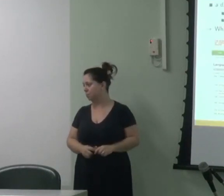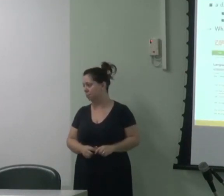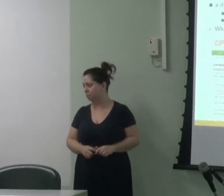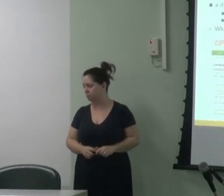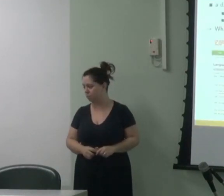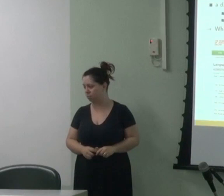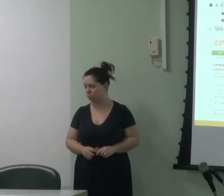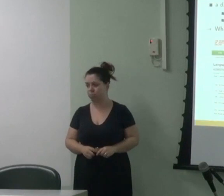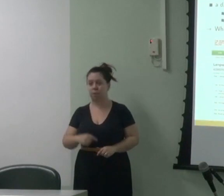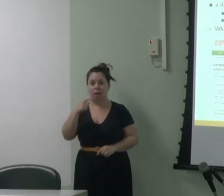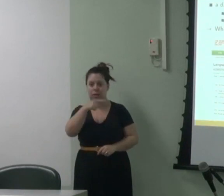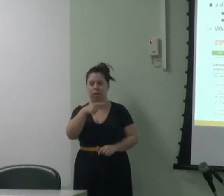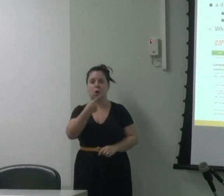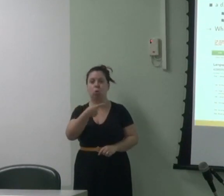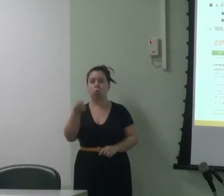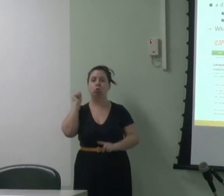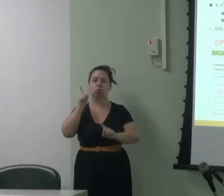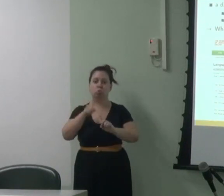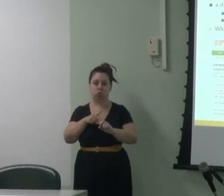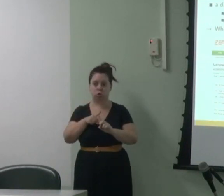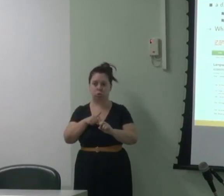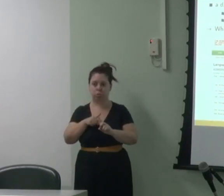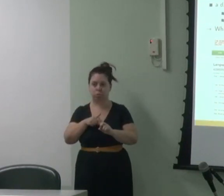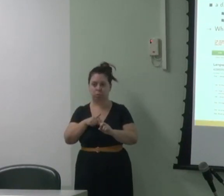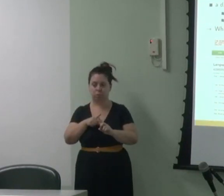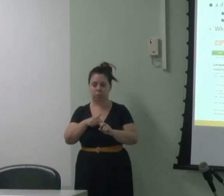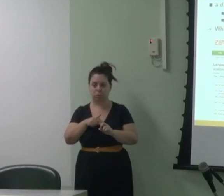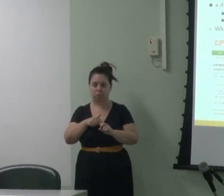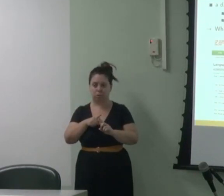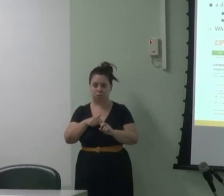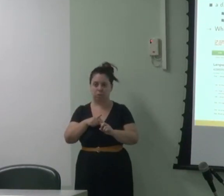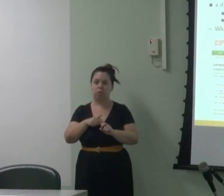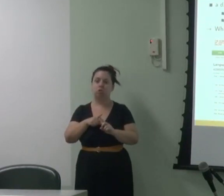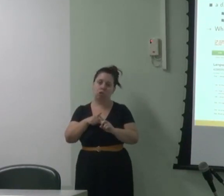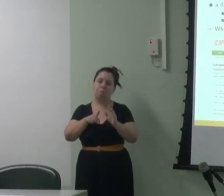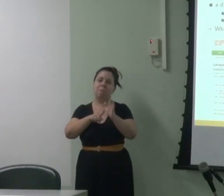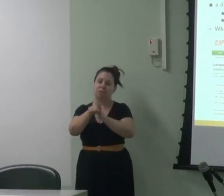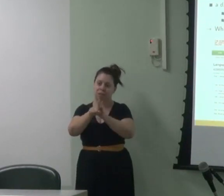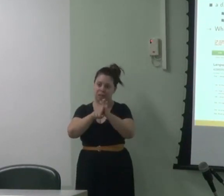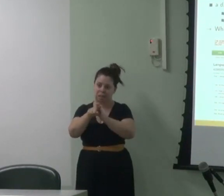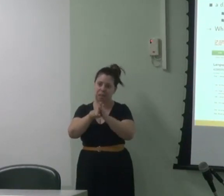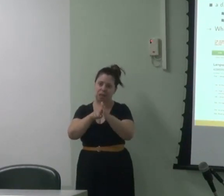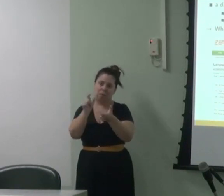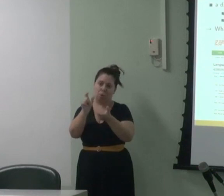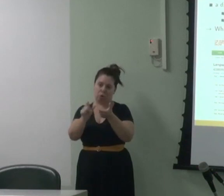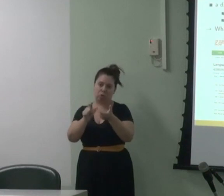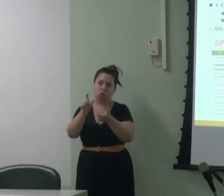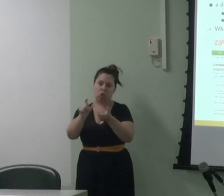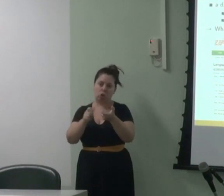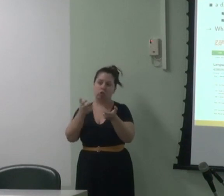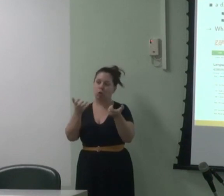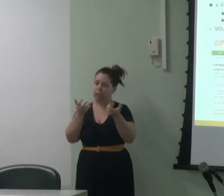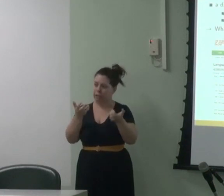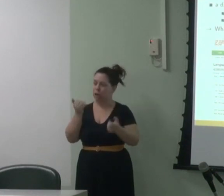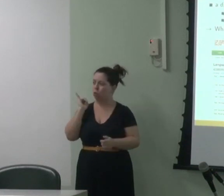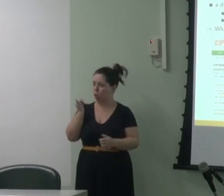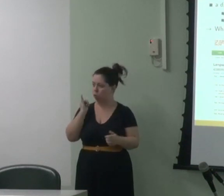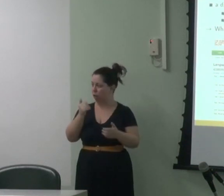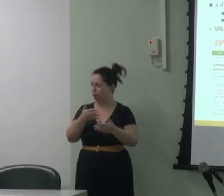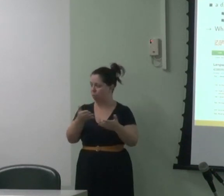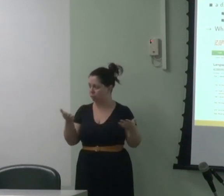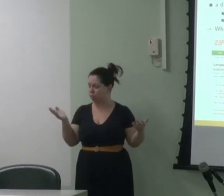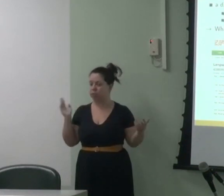And here is the last type of the morphological resources I like to mention, and these are the